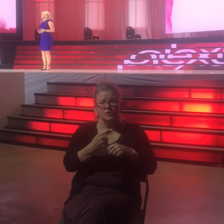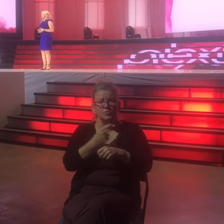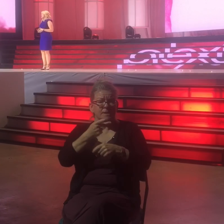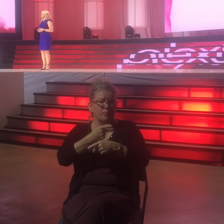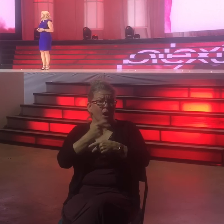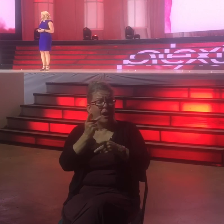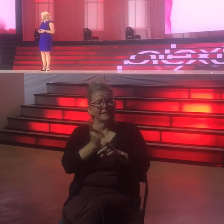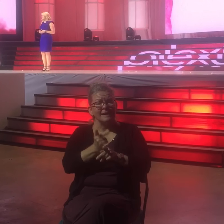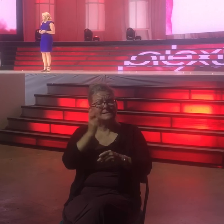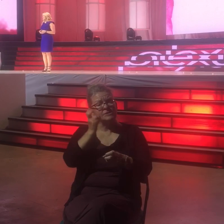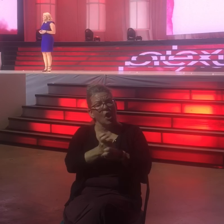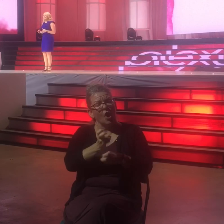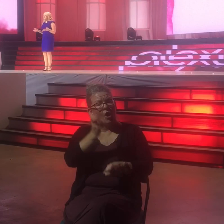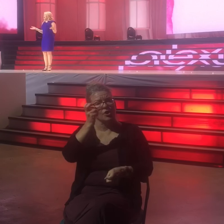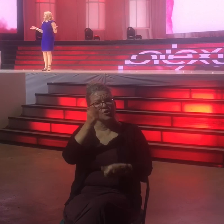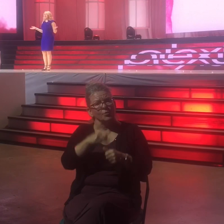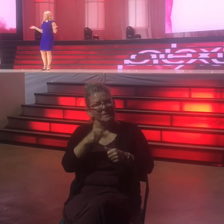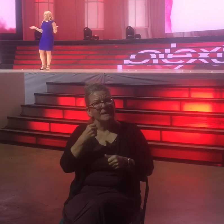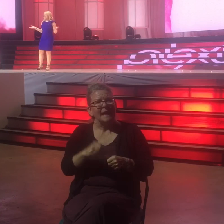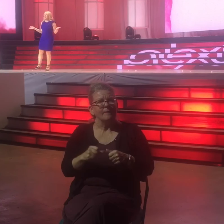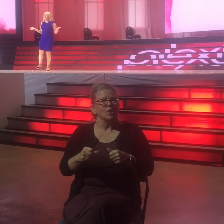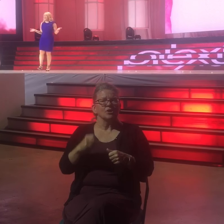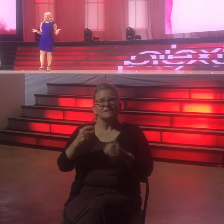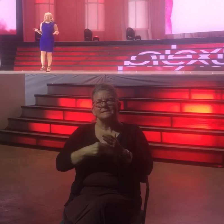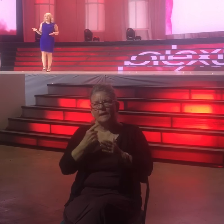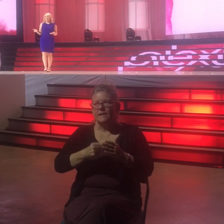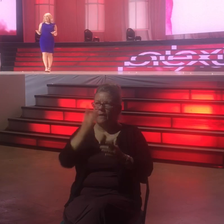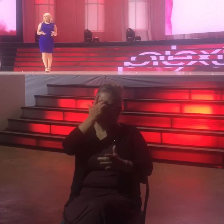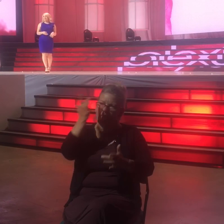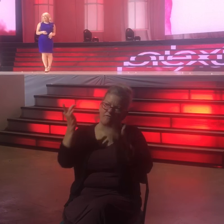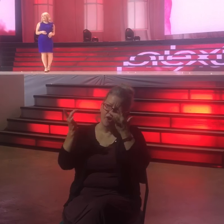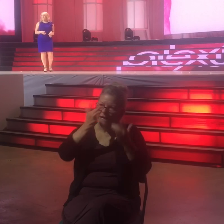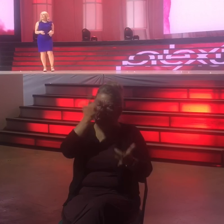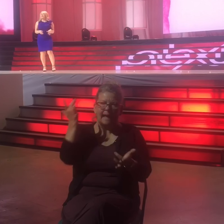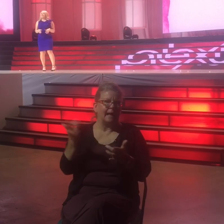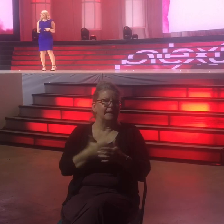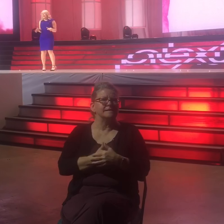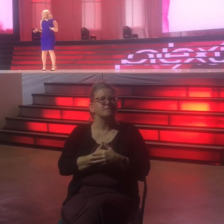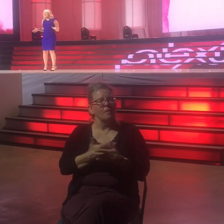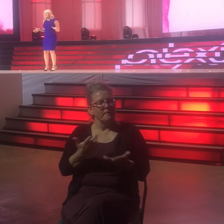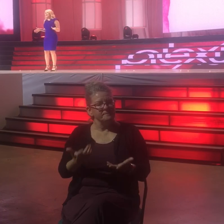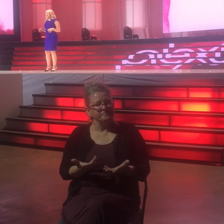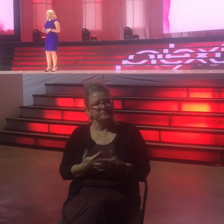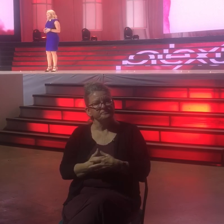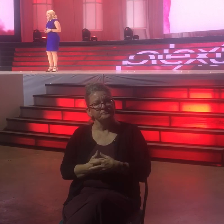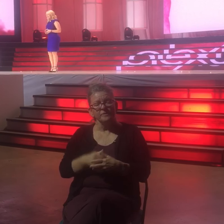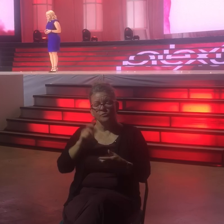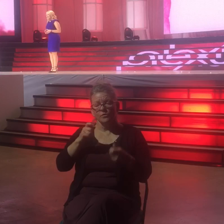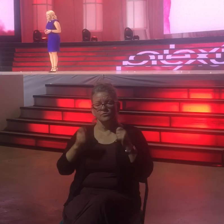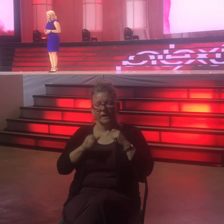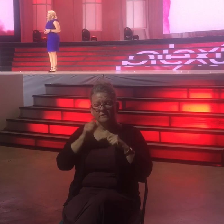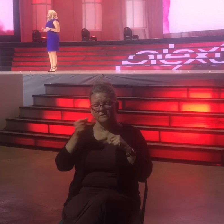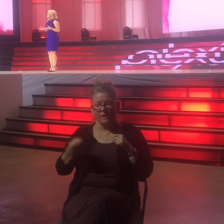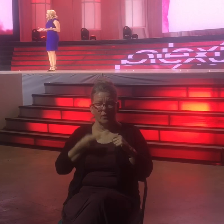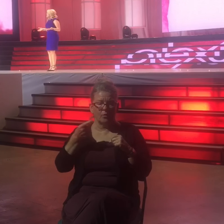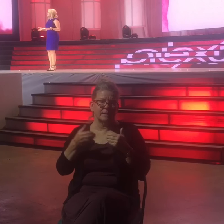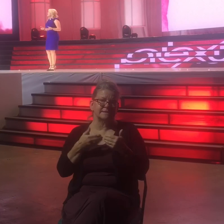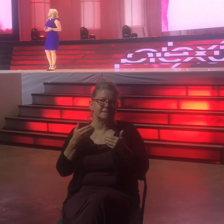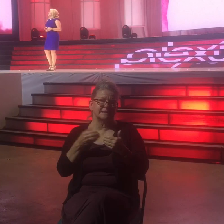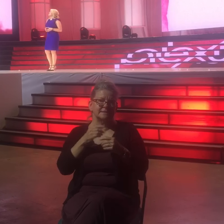Consistently. You know, they have life happening around them just like we do. And change isn't always easy.